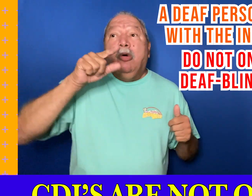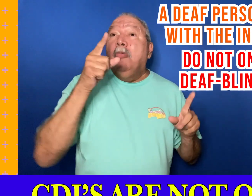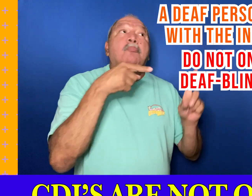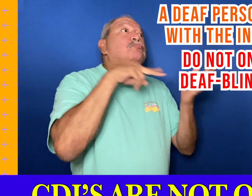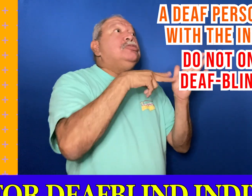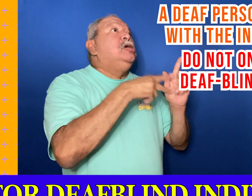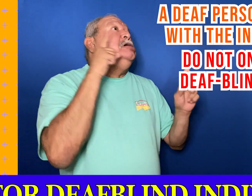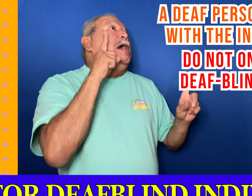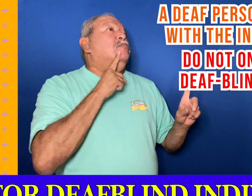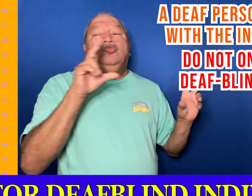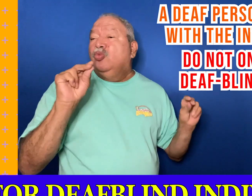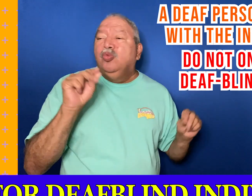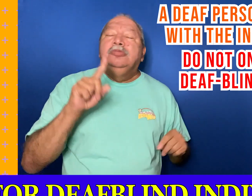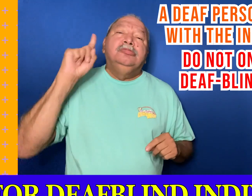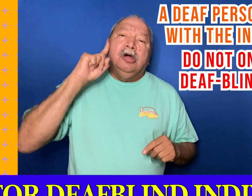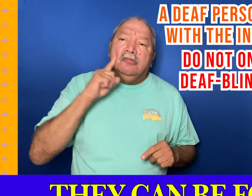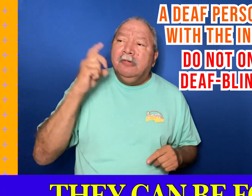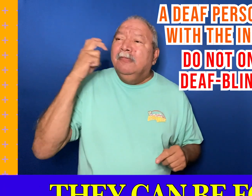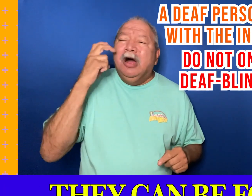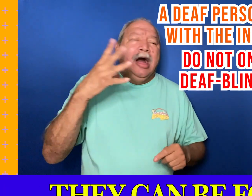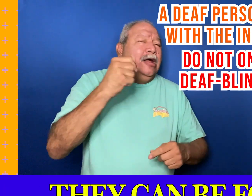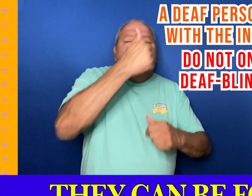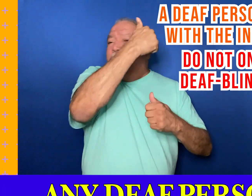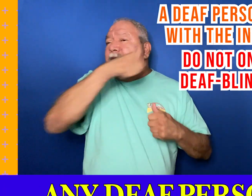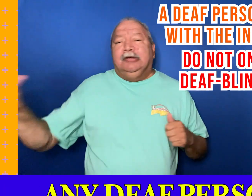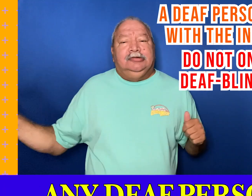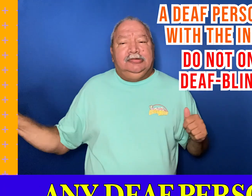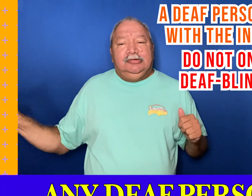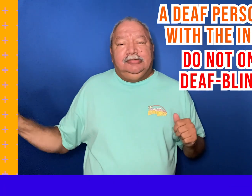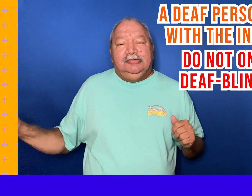CDIs are not only for deaf-blind individuals, they can be for any deaf person.